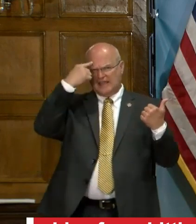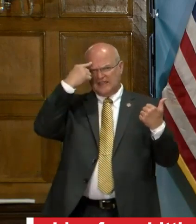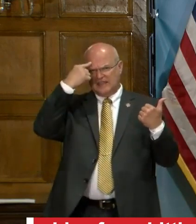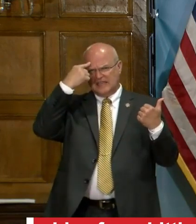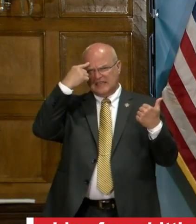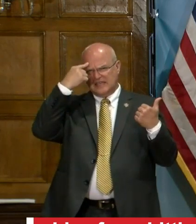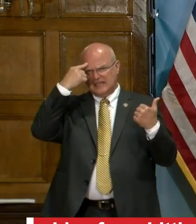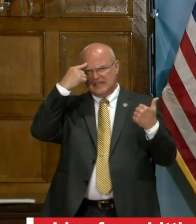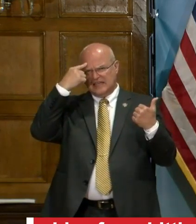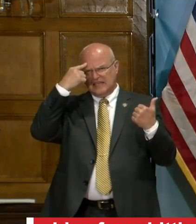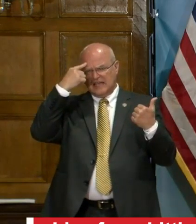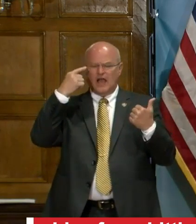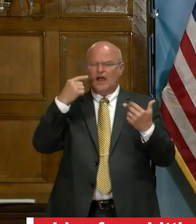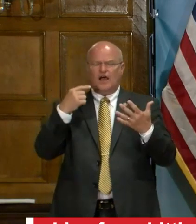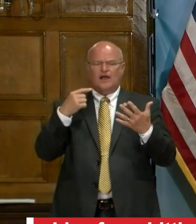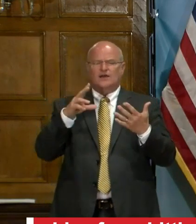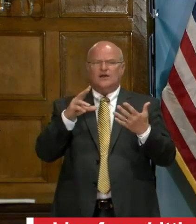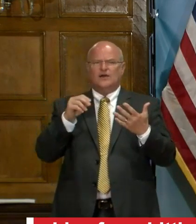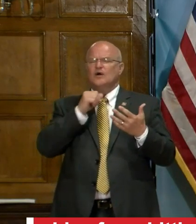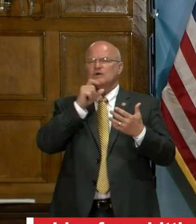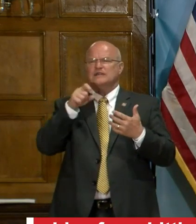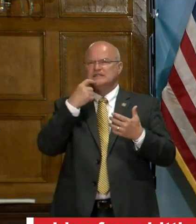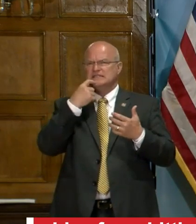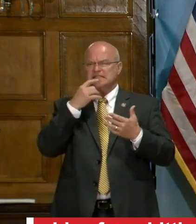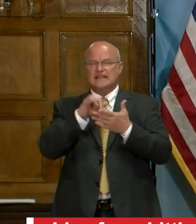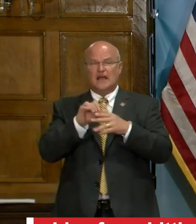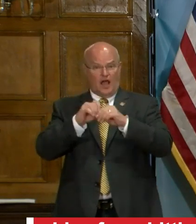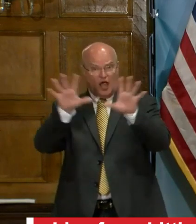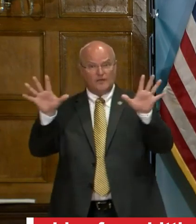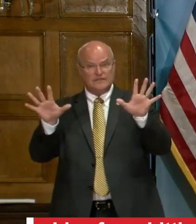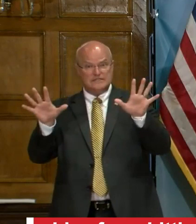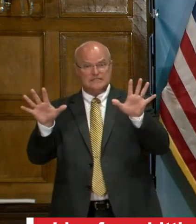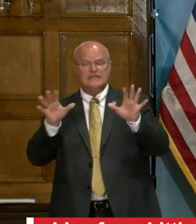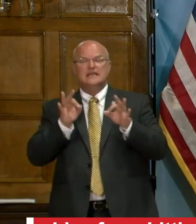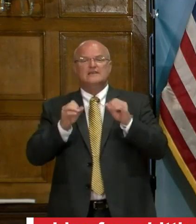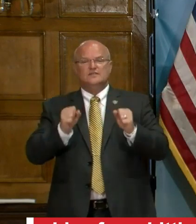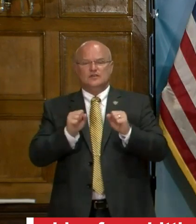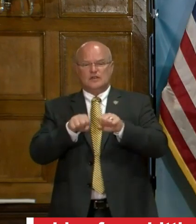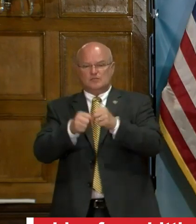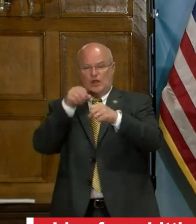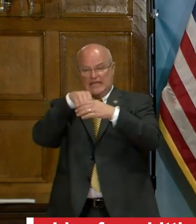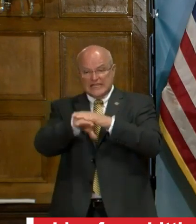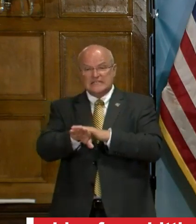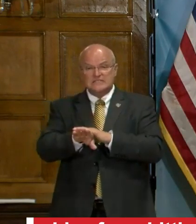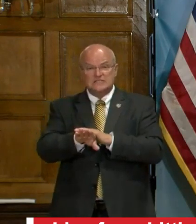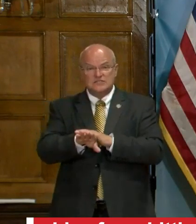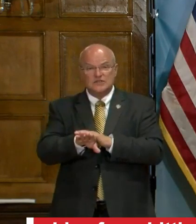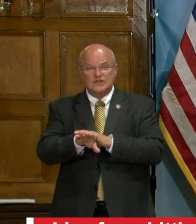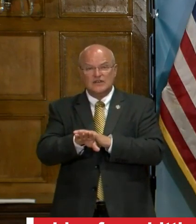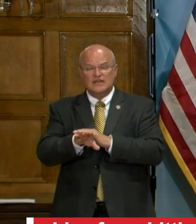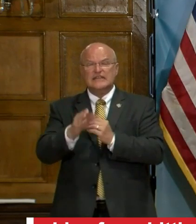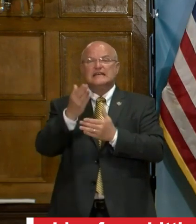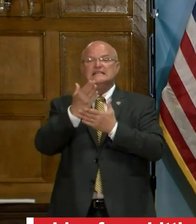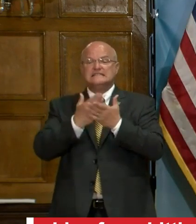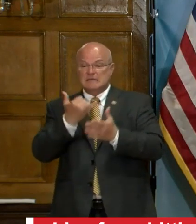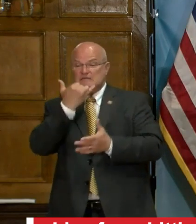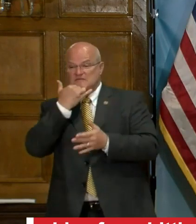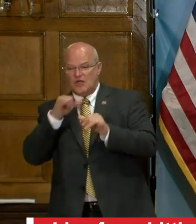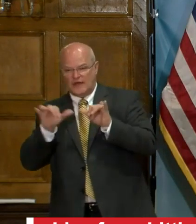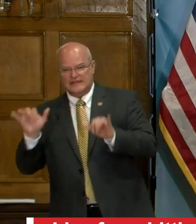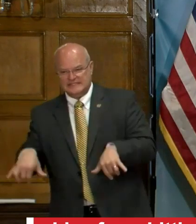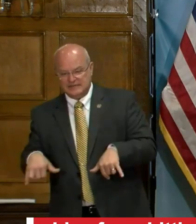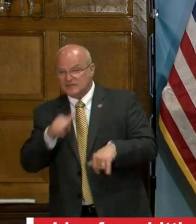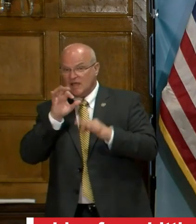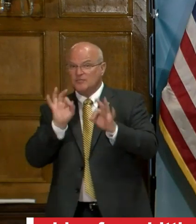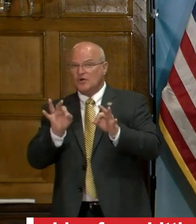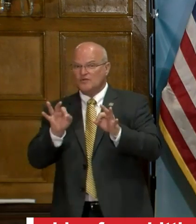be. No, I wouldn't necessarily say that. Obviously, if you can break into it, there's some flaw in the system.